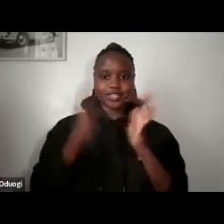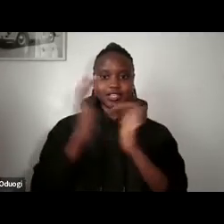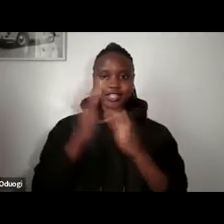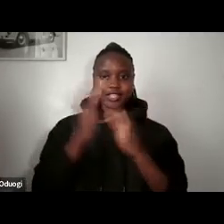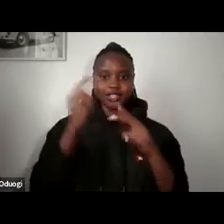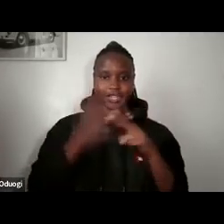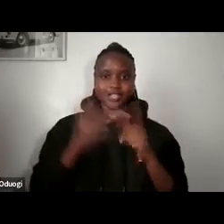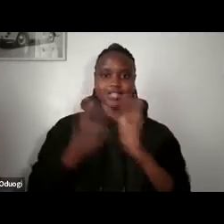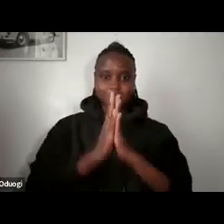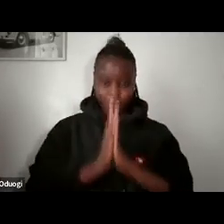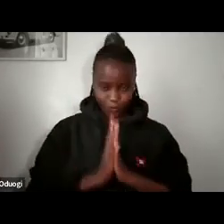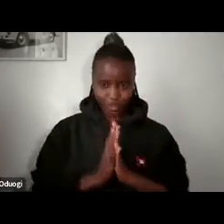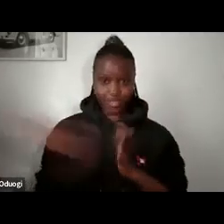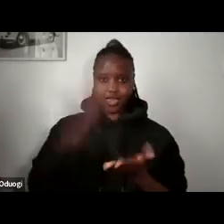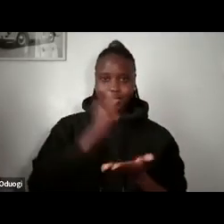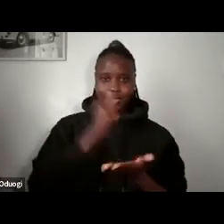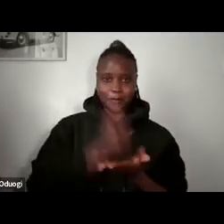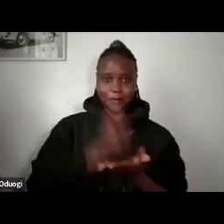Amen.